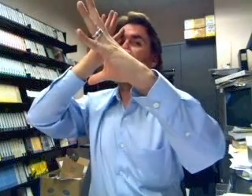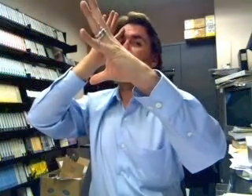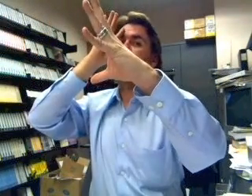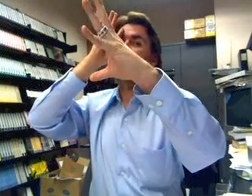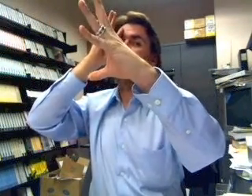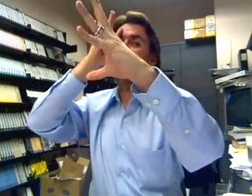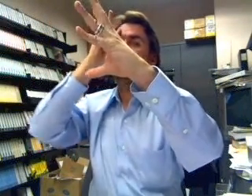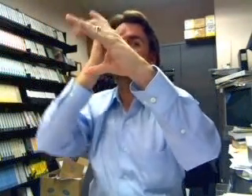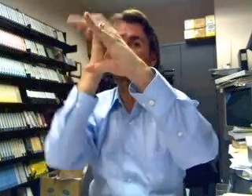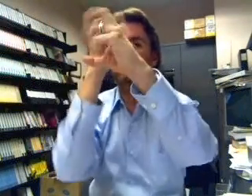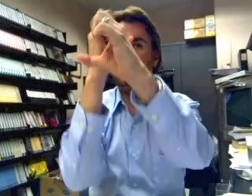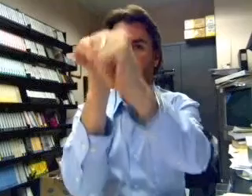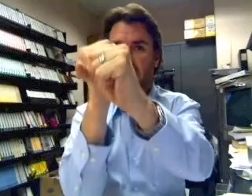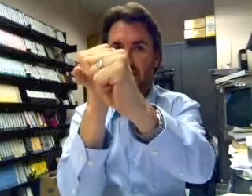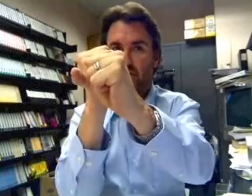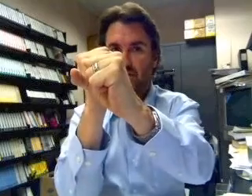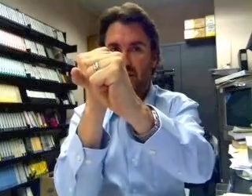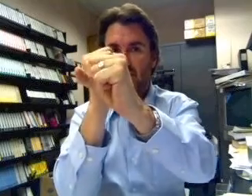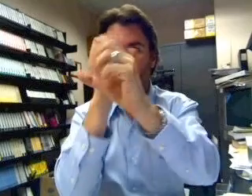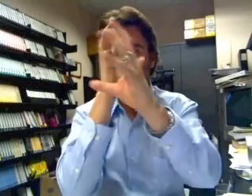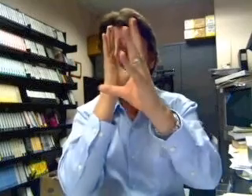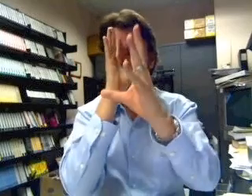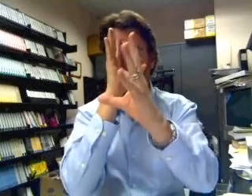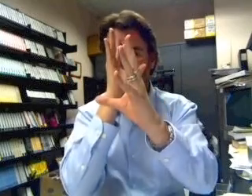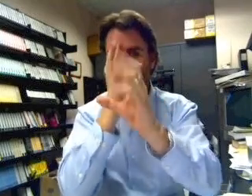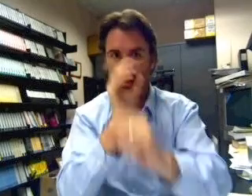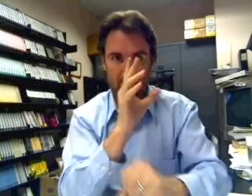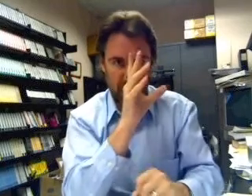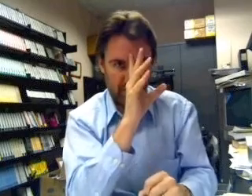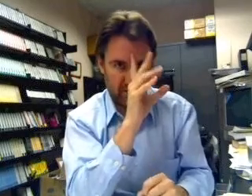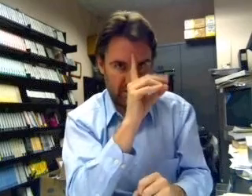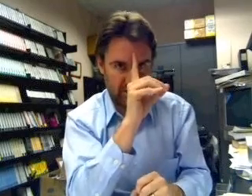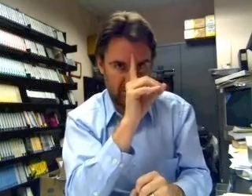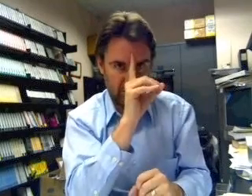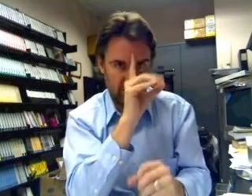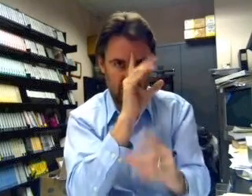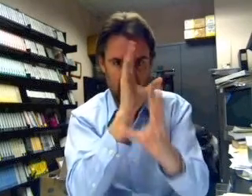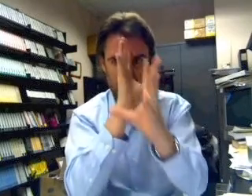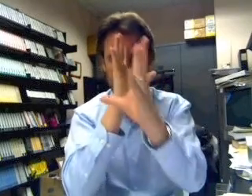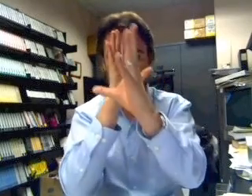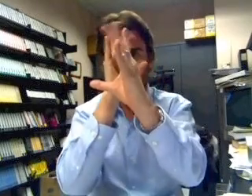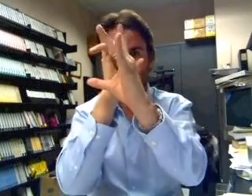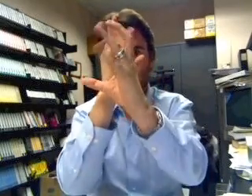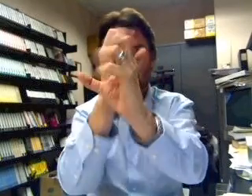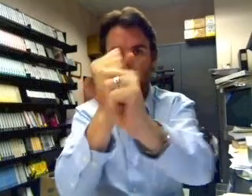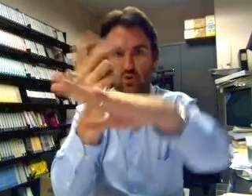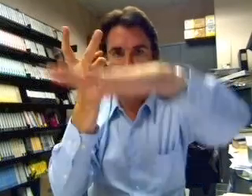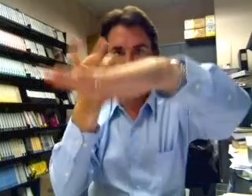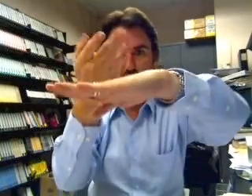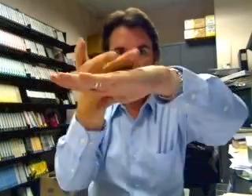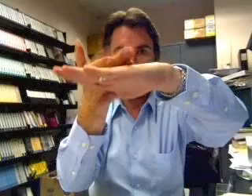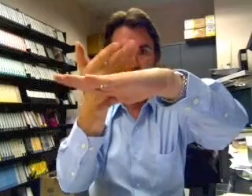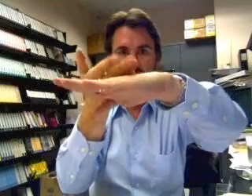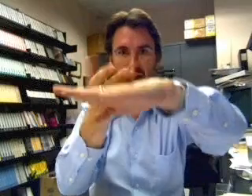you're going to come into this, it looks like faith, but it's not quite faith because it starts here in the middle and it goes towards where we left our